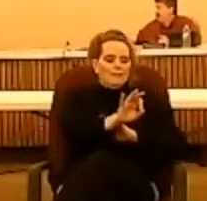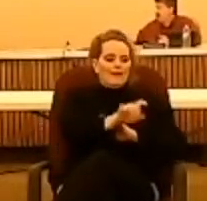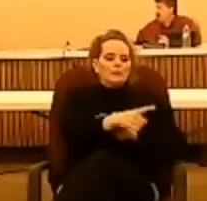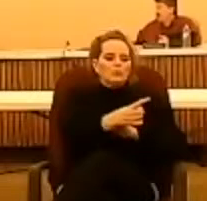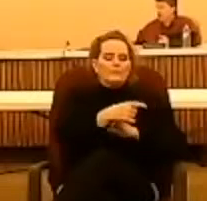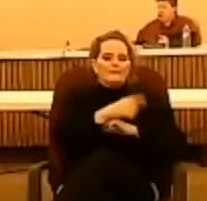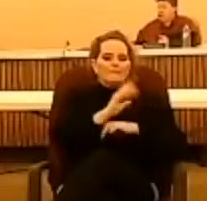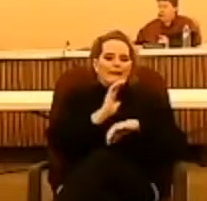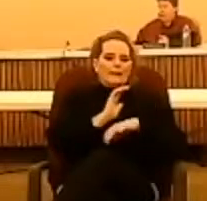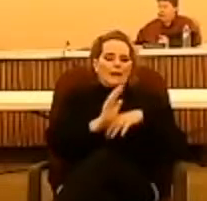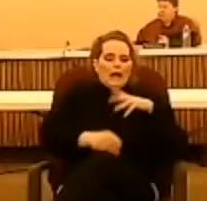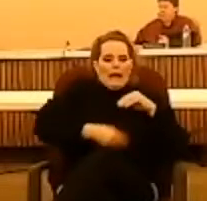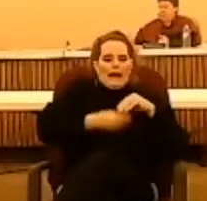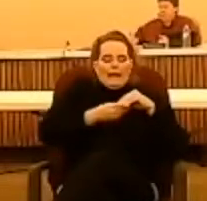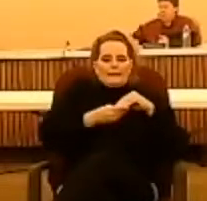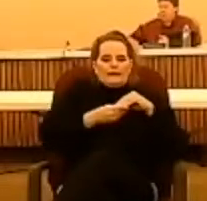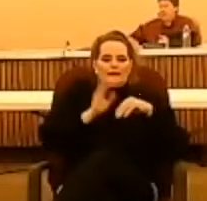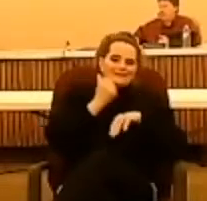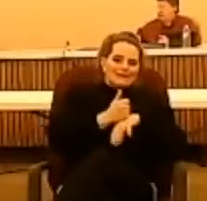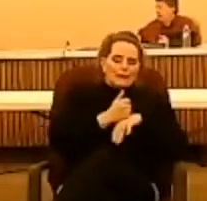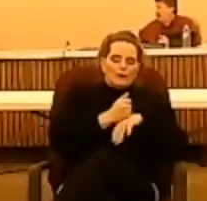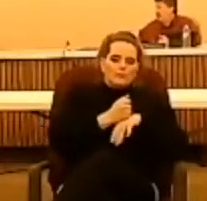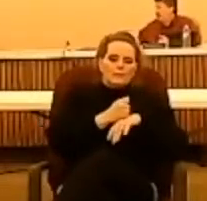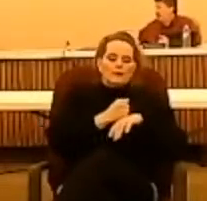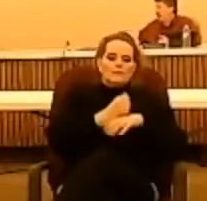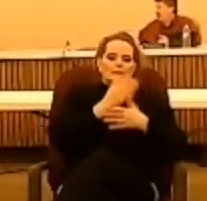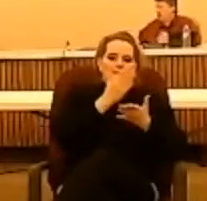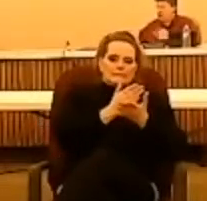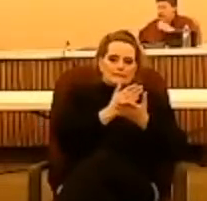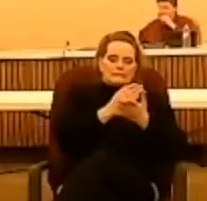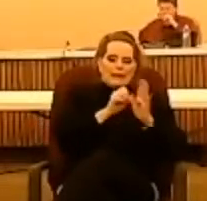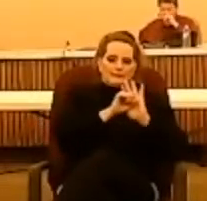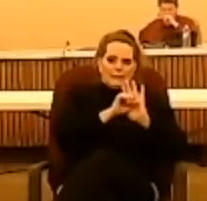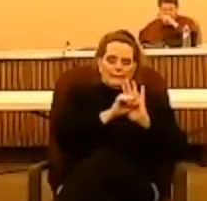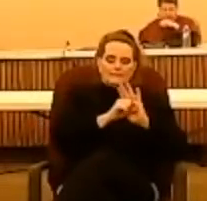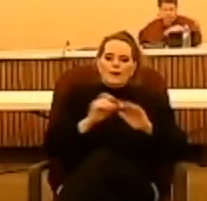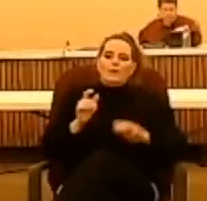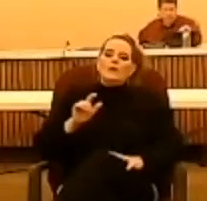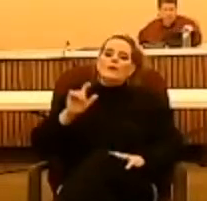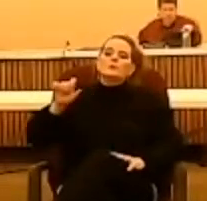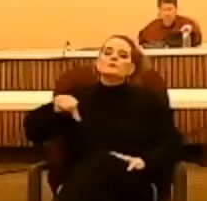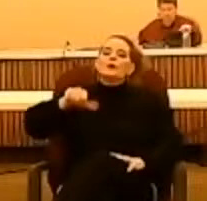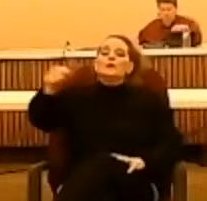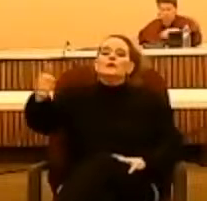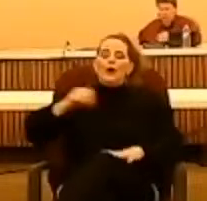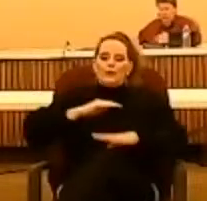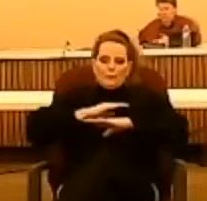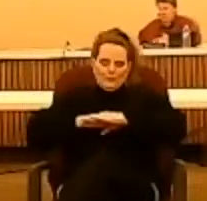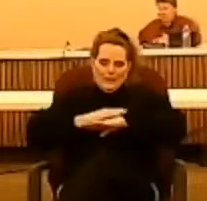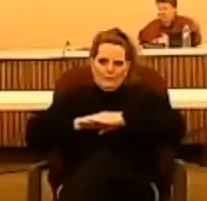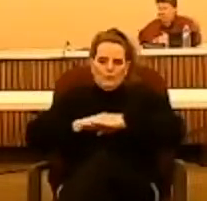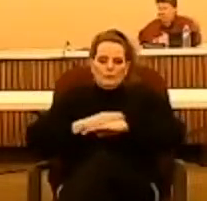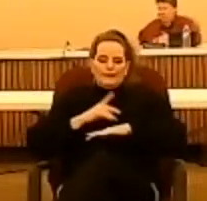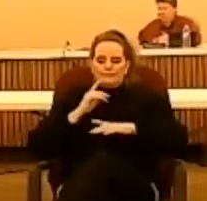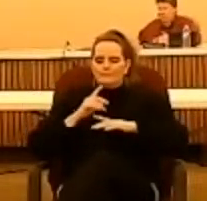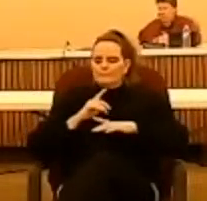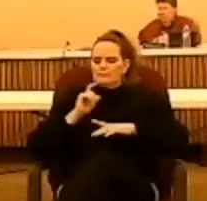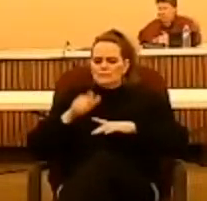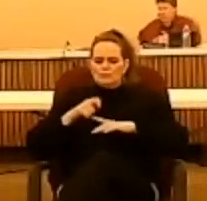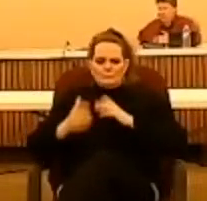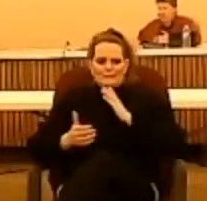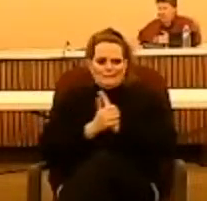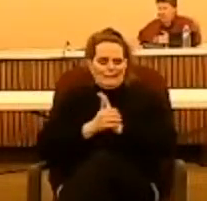signs. There was a later table, and that I shared that out to you guys, and it should be attached to this in the